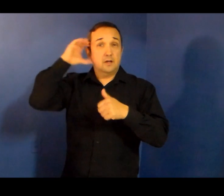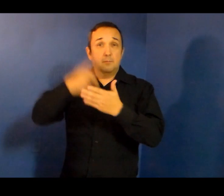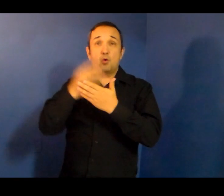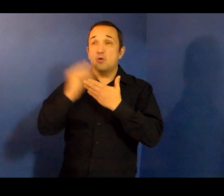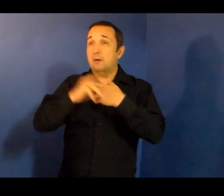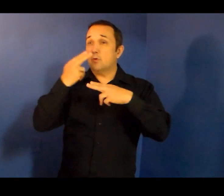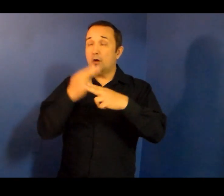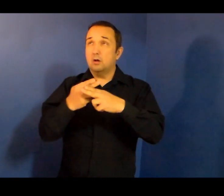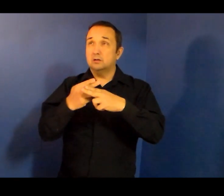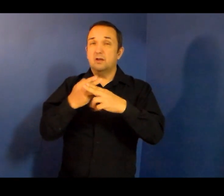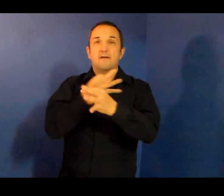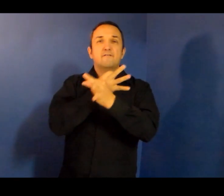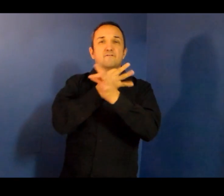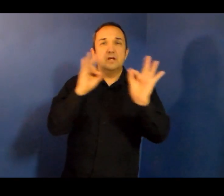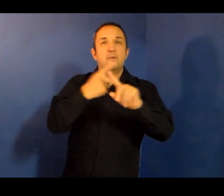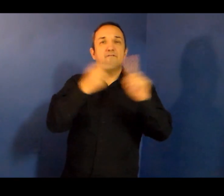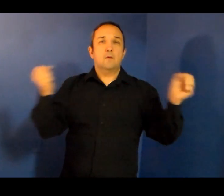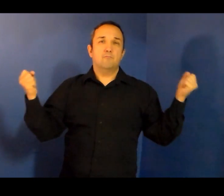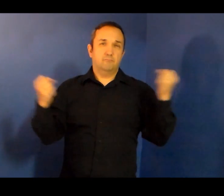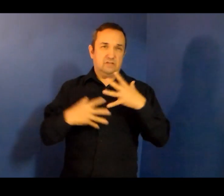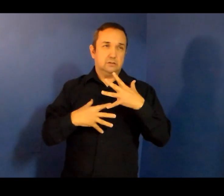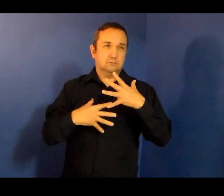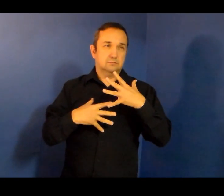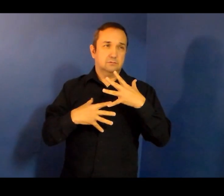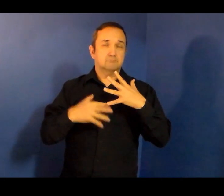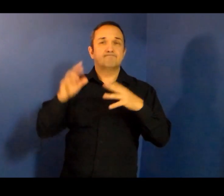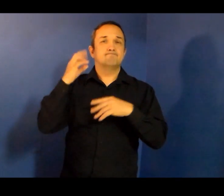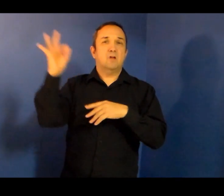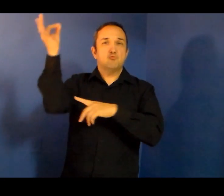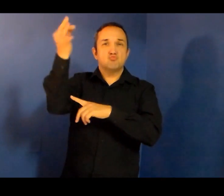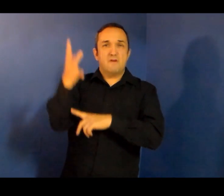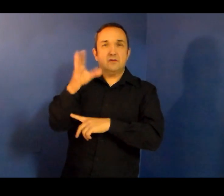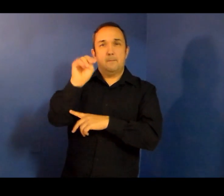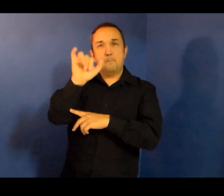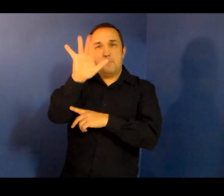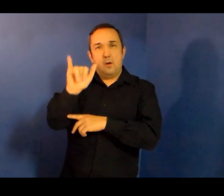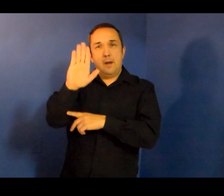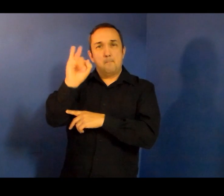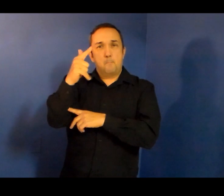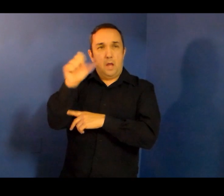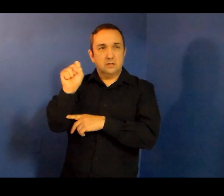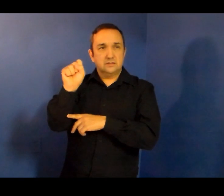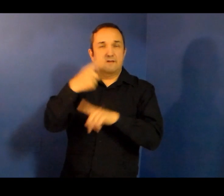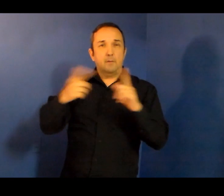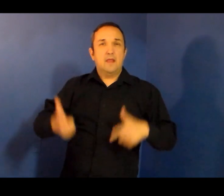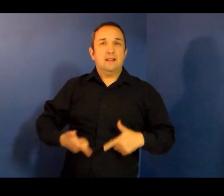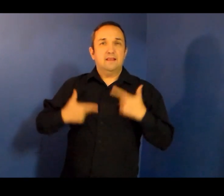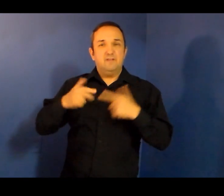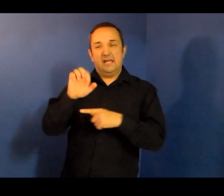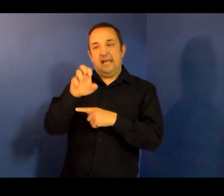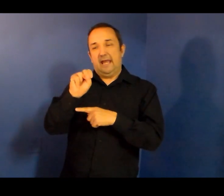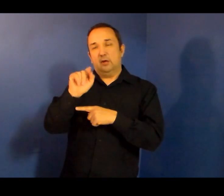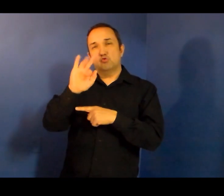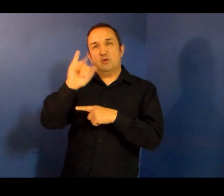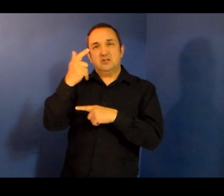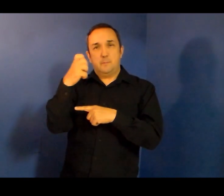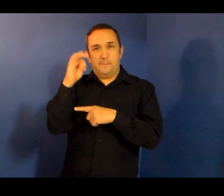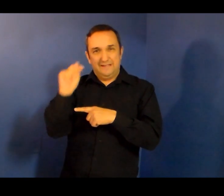entitled Freedom from Fear by Reverend Mary Boggs of the Living Enrichment Institute, a book